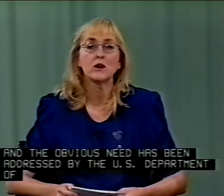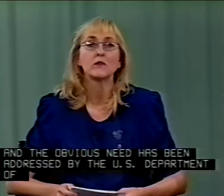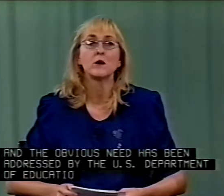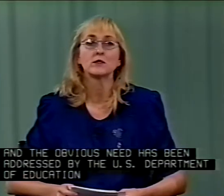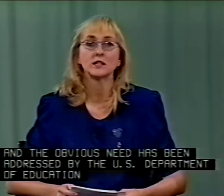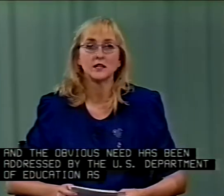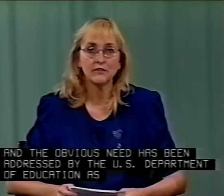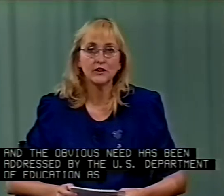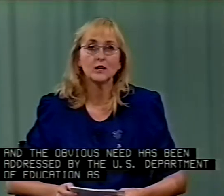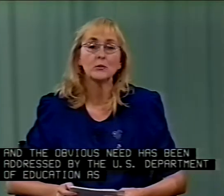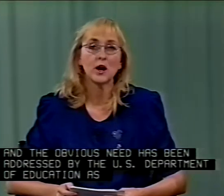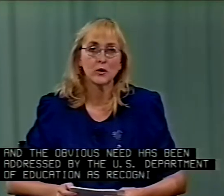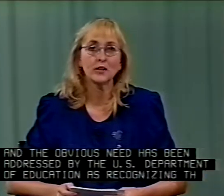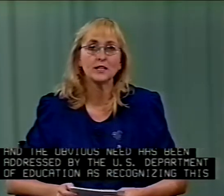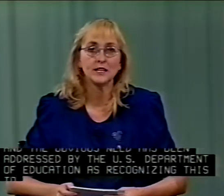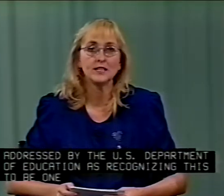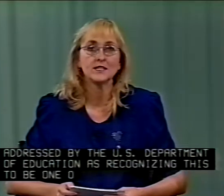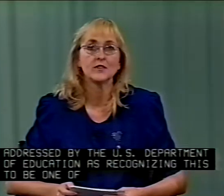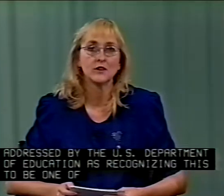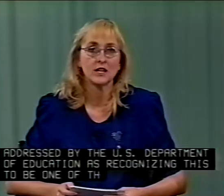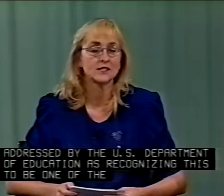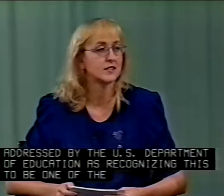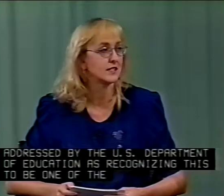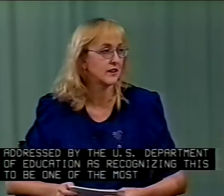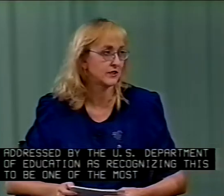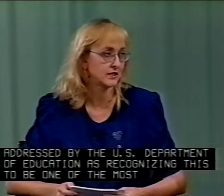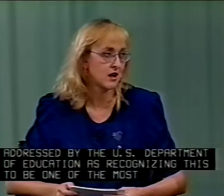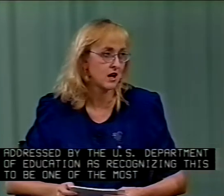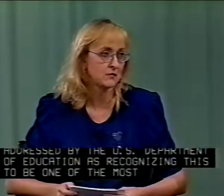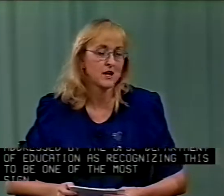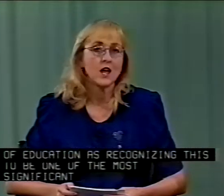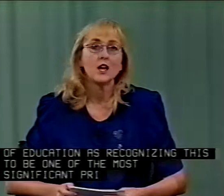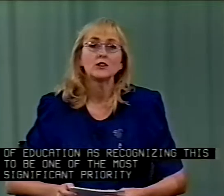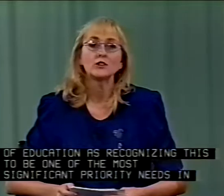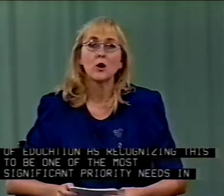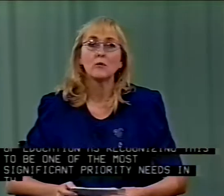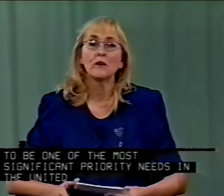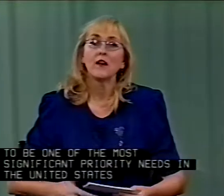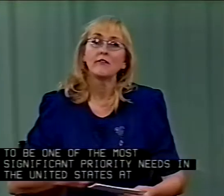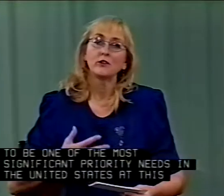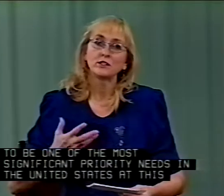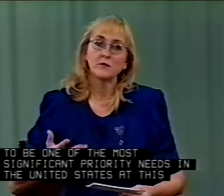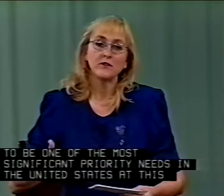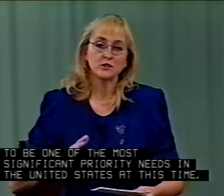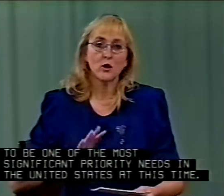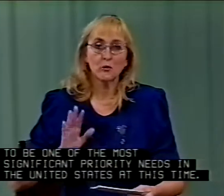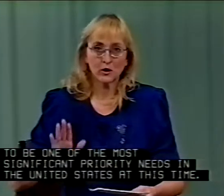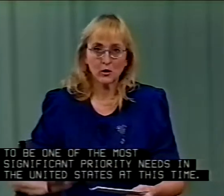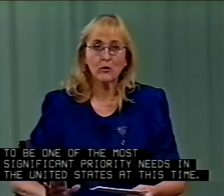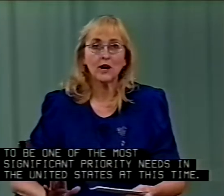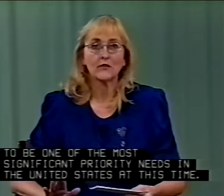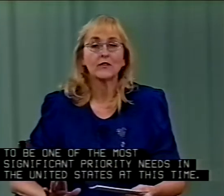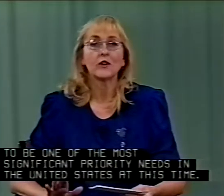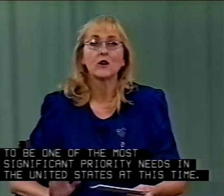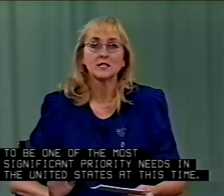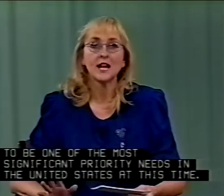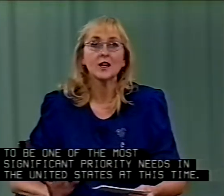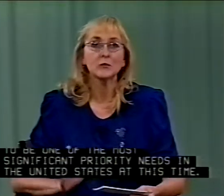the most significant priority needs in the United States at this time. So, for some of us, we are aware that there are 10